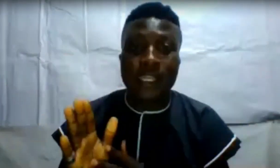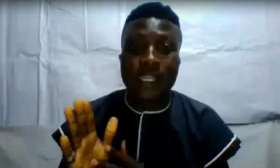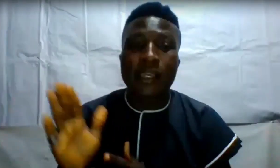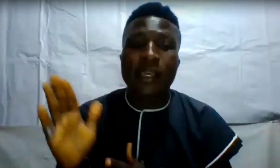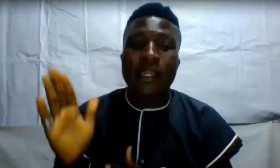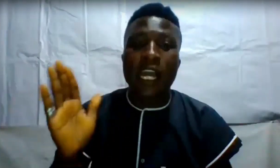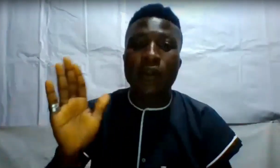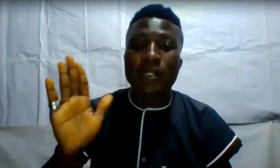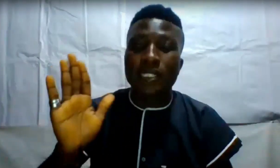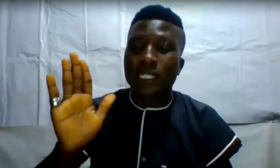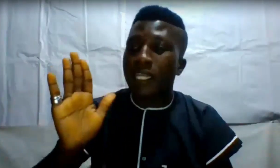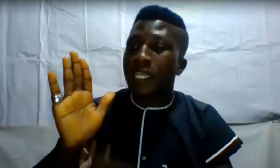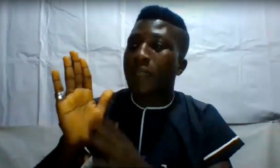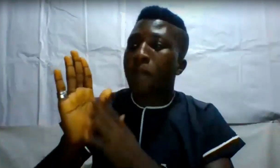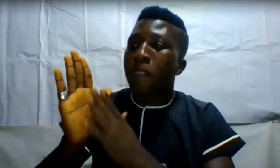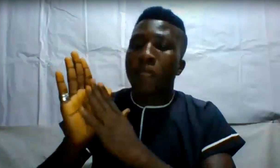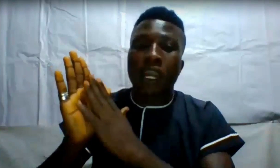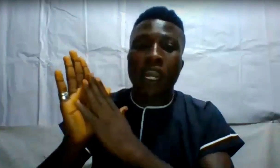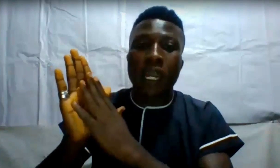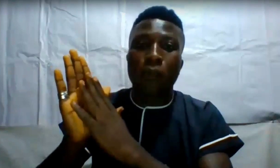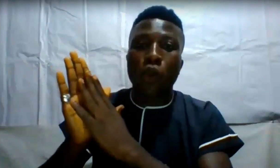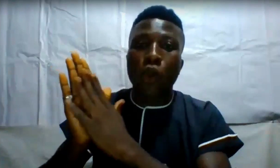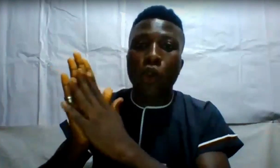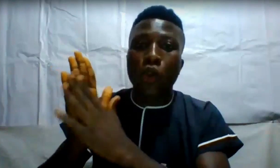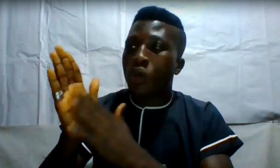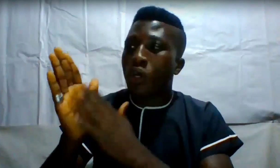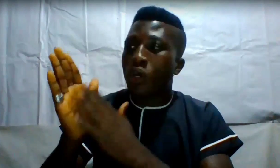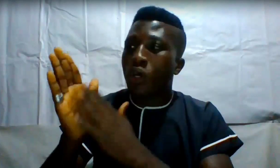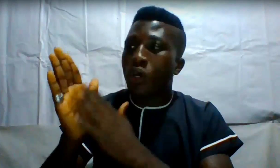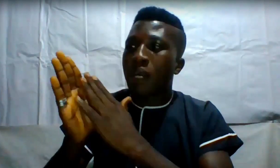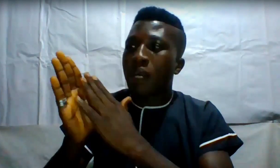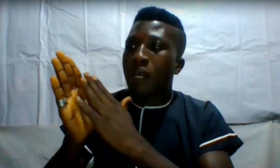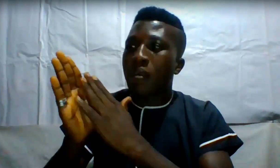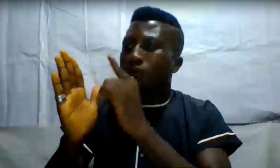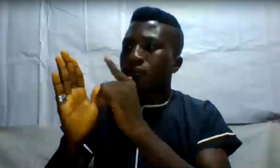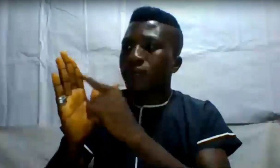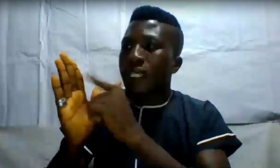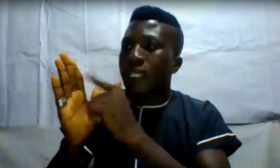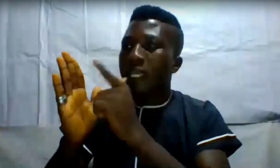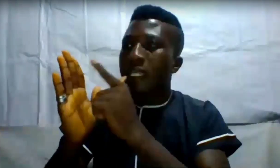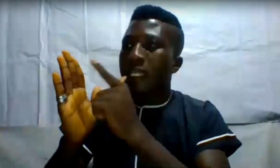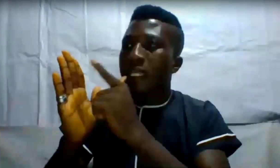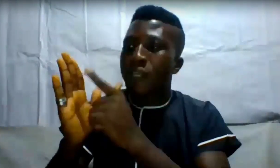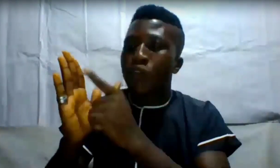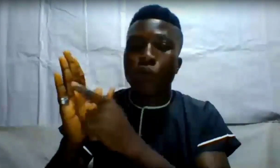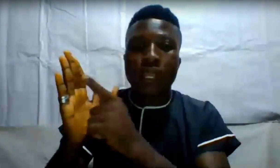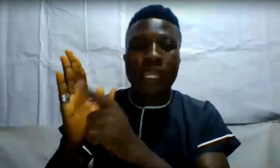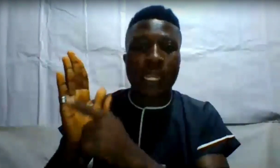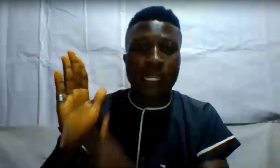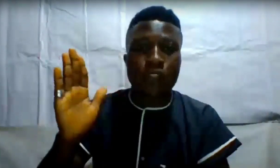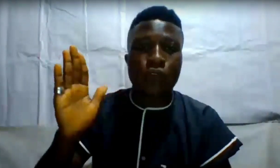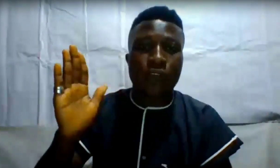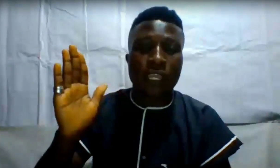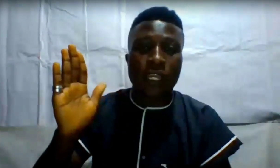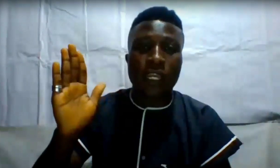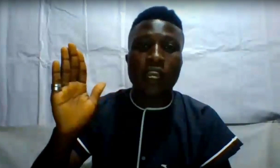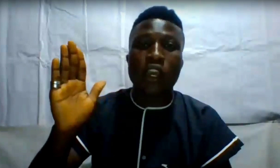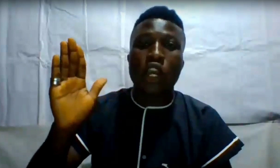Now D, all your 4 fingers, the index, middle, ring, and little finger